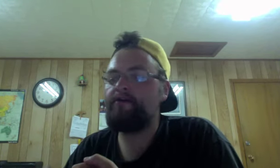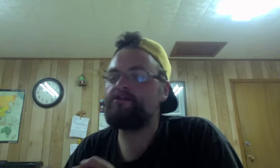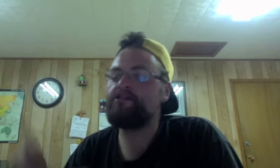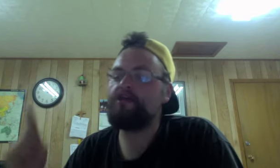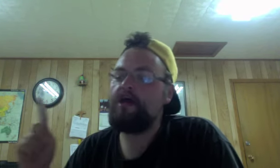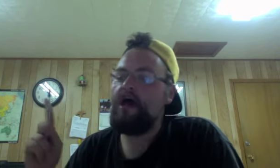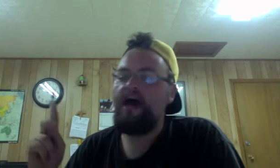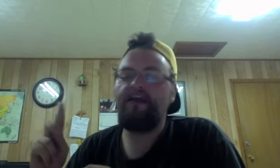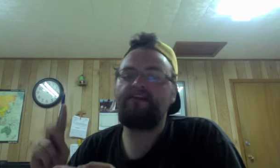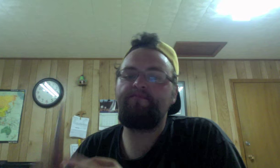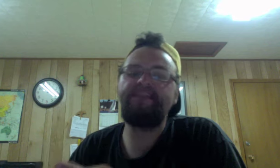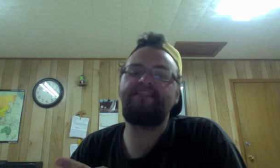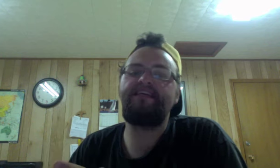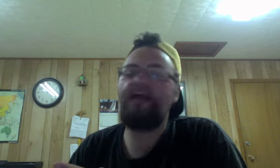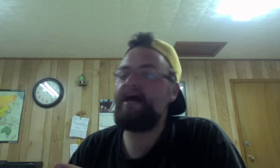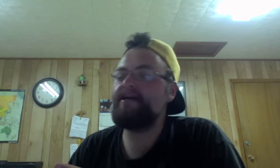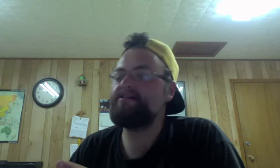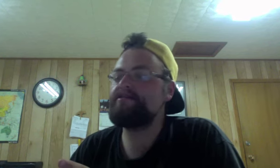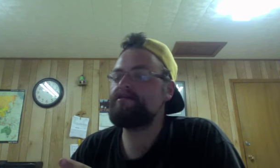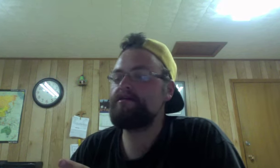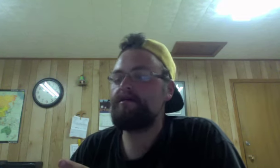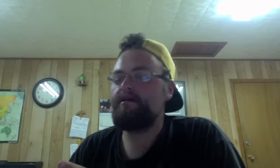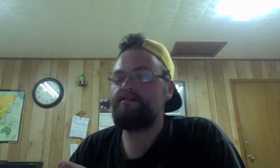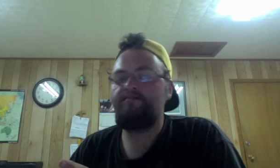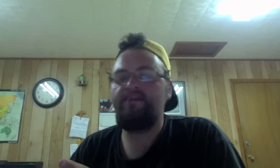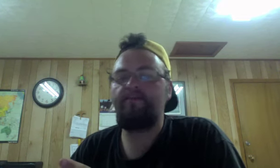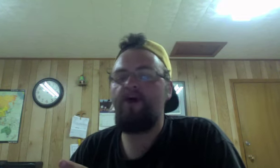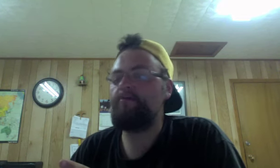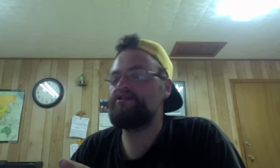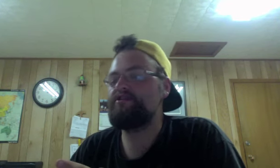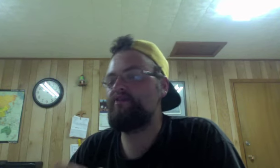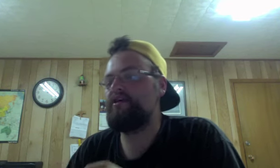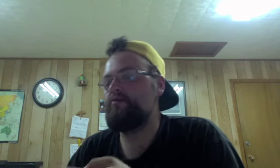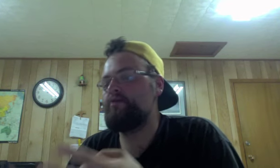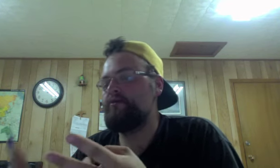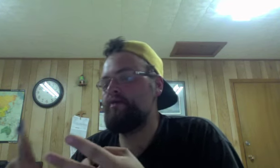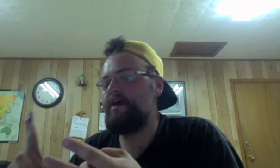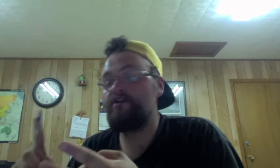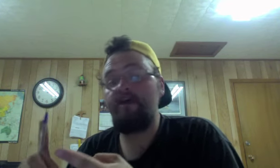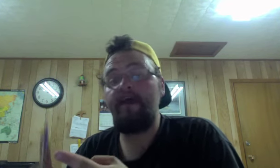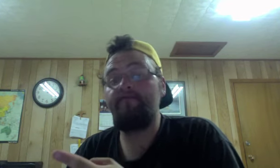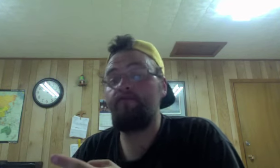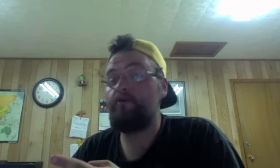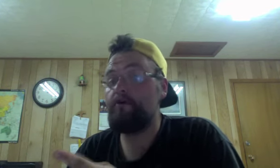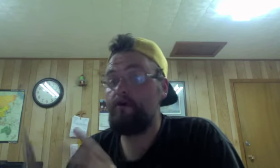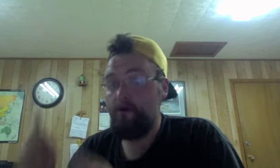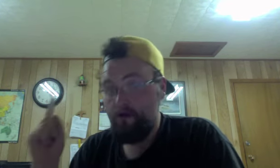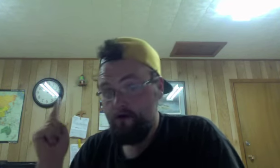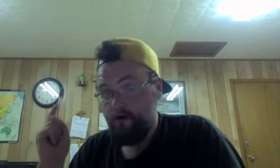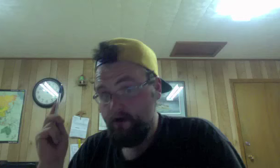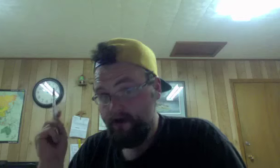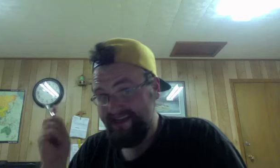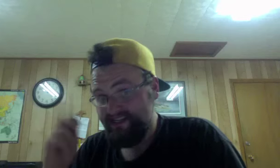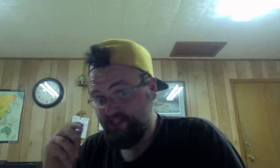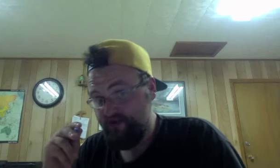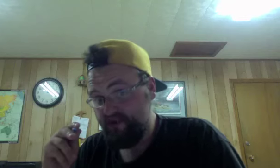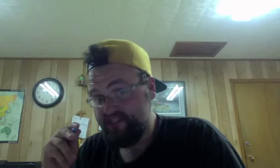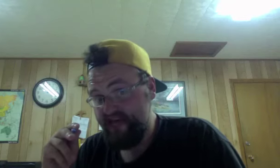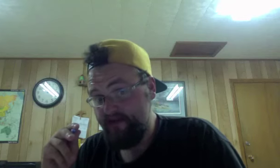I like the BC Lions to beat the Bombers in the great cup rematch and for G-Roy Simon